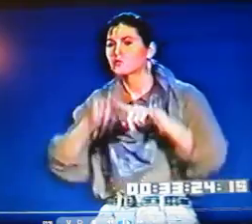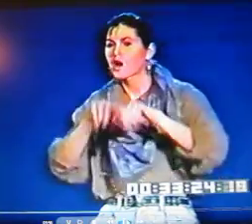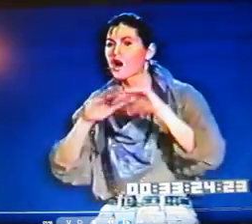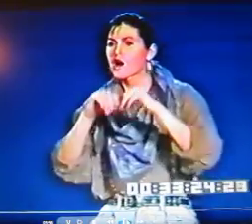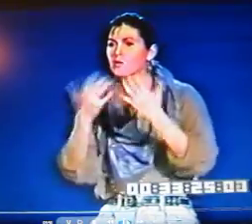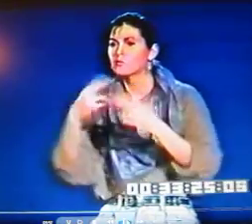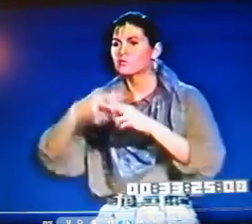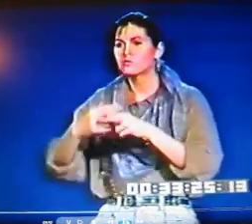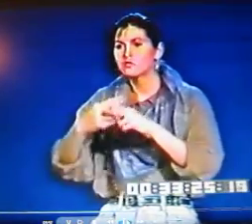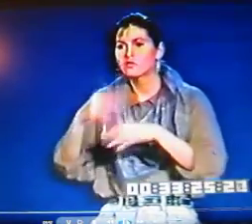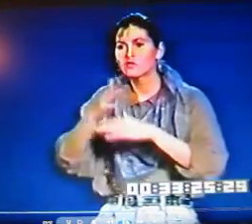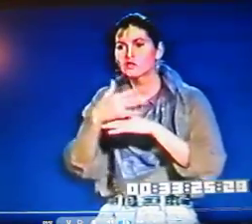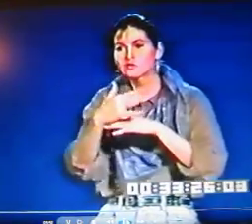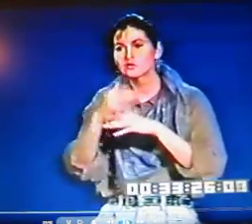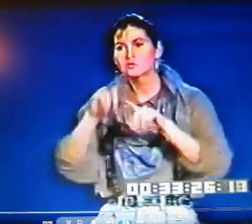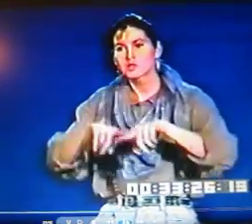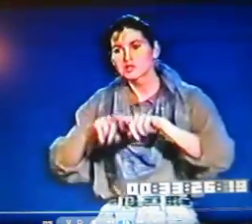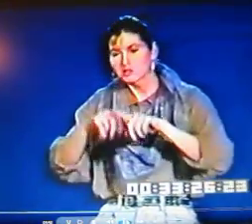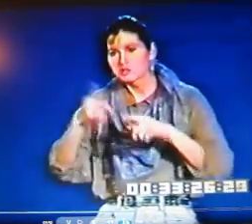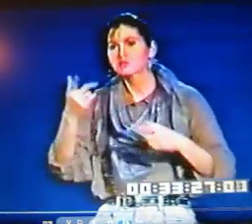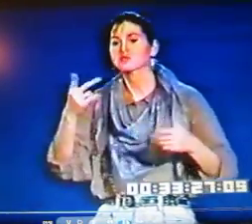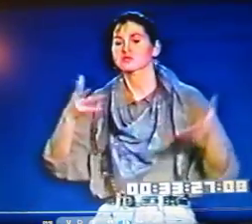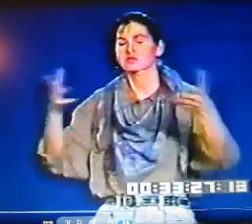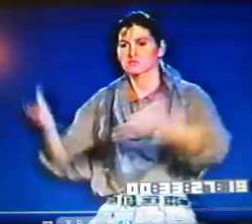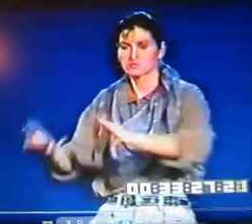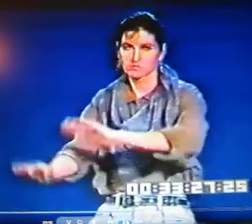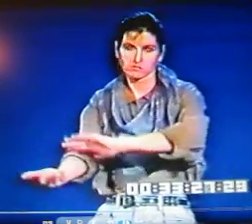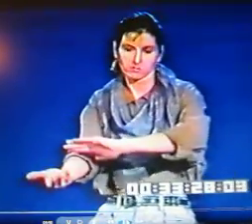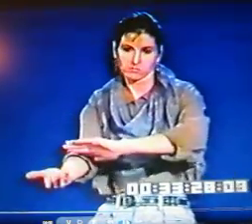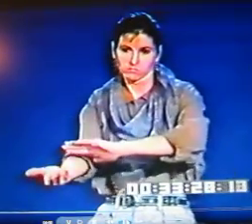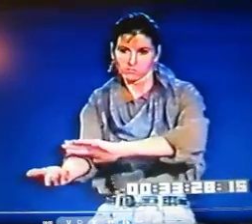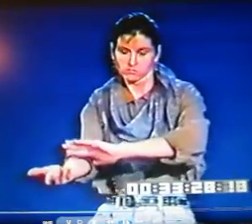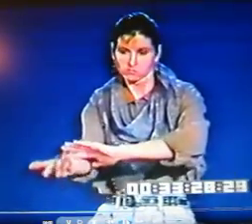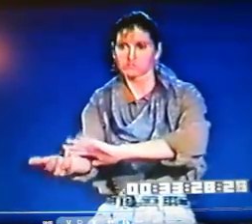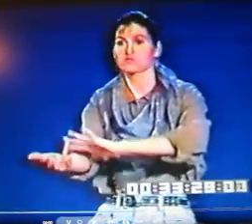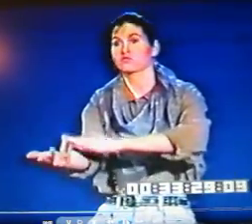1 hour to an hour and a half, depending on how much fish you actually have to cook.